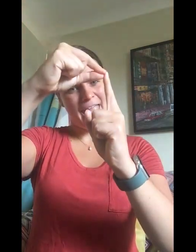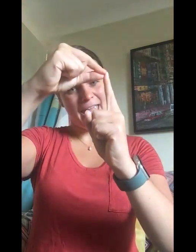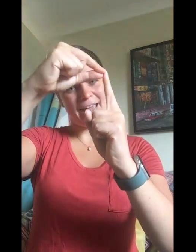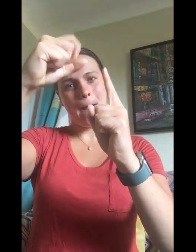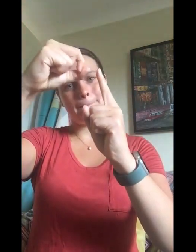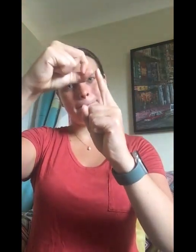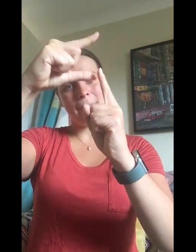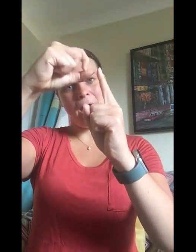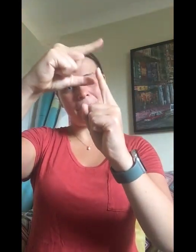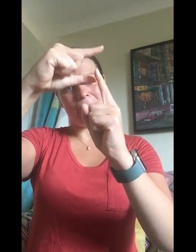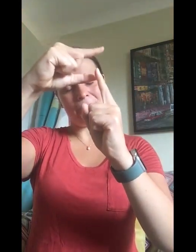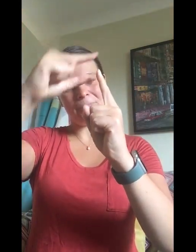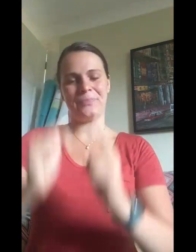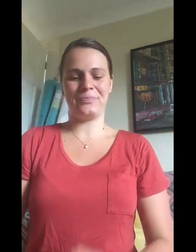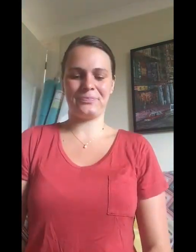P, purple.